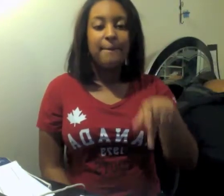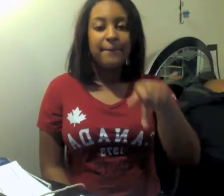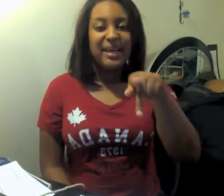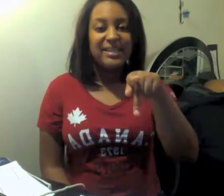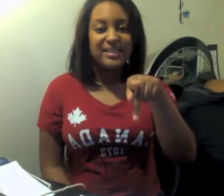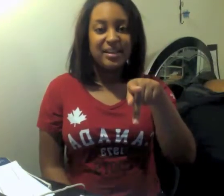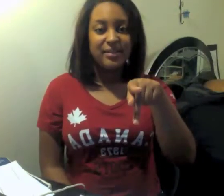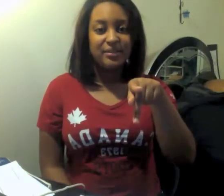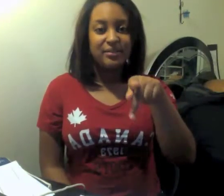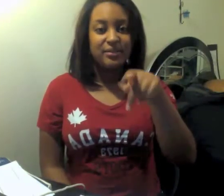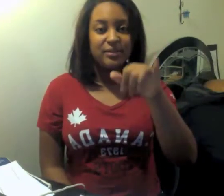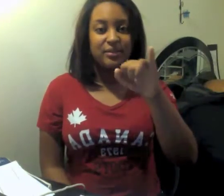pizza.